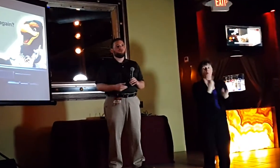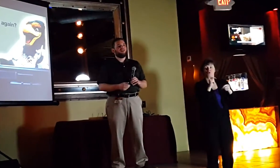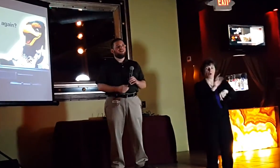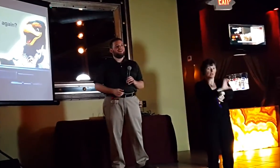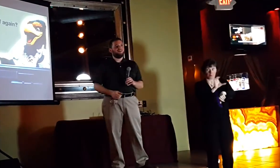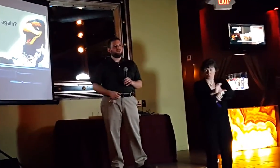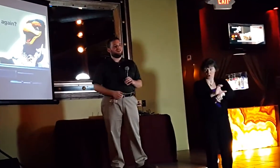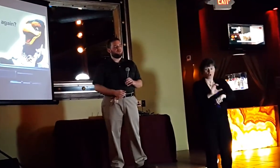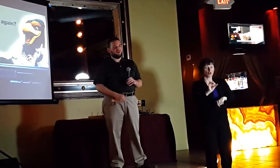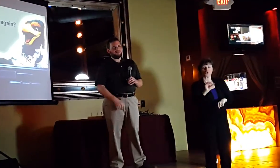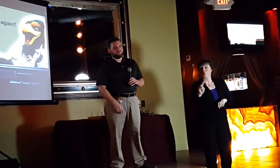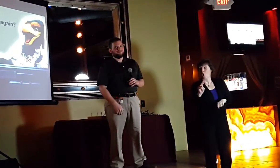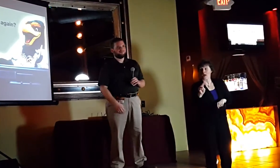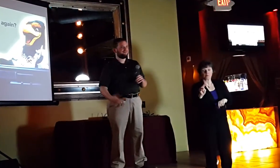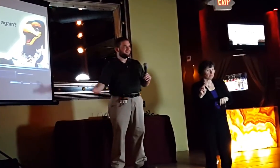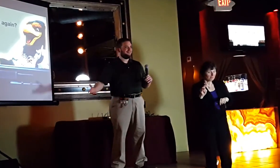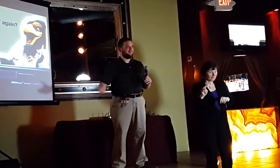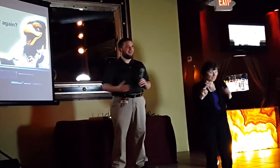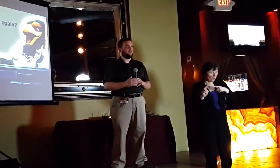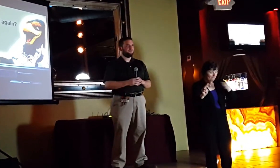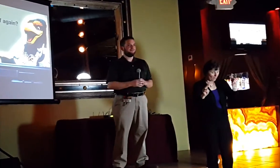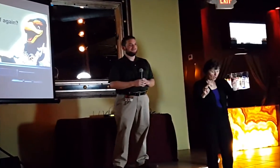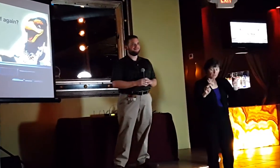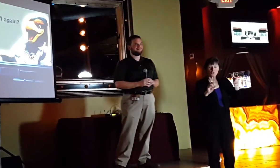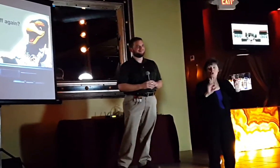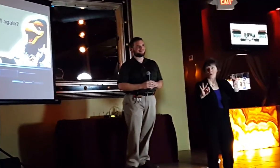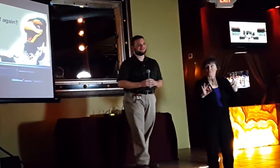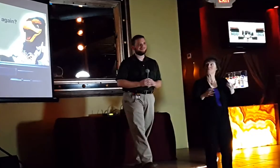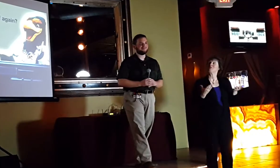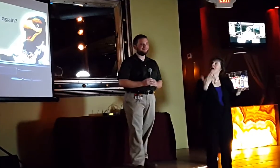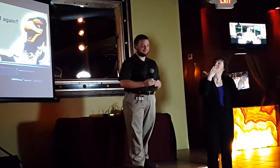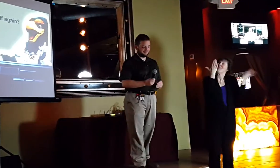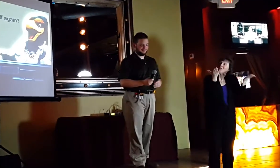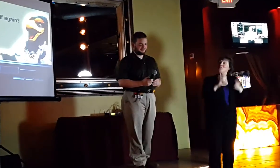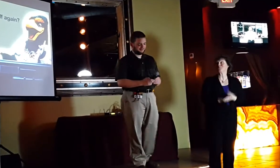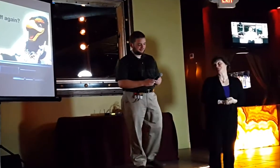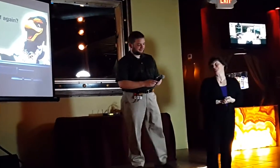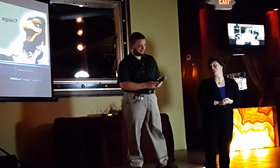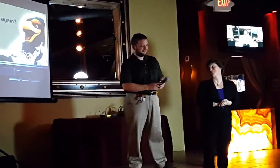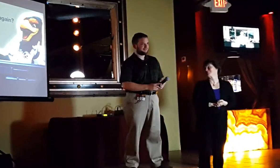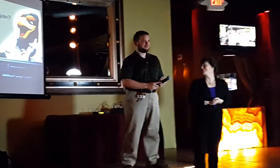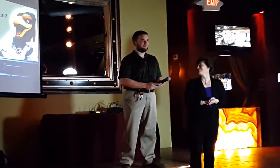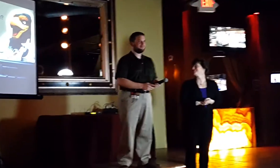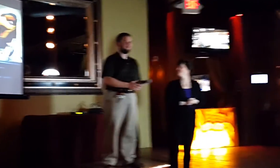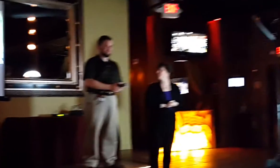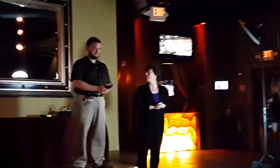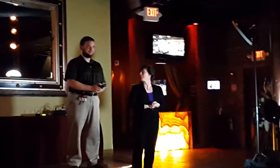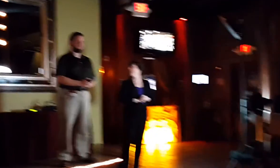that's what we're trying to get you to understand as well. Thank you.